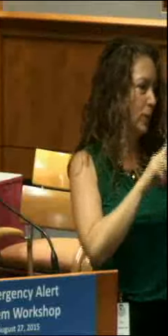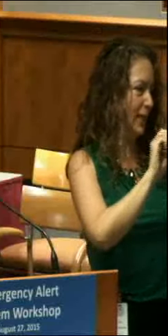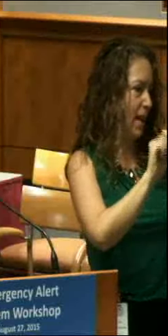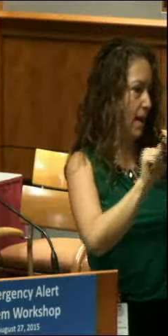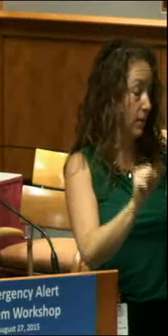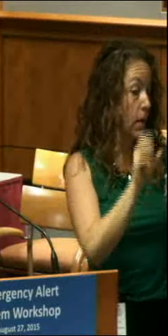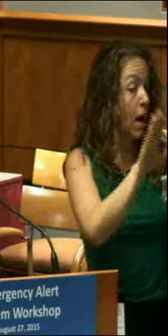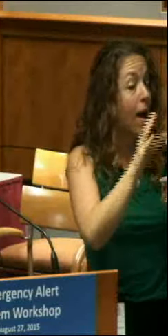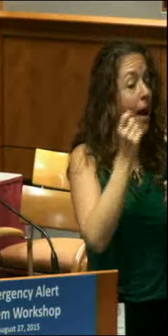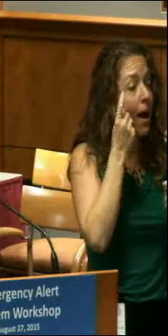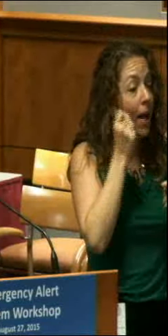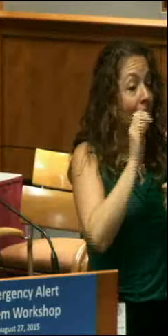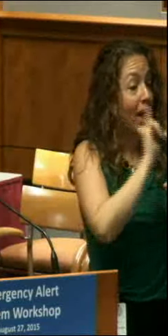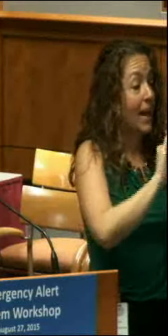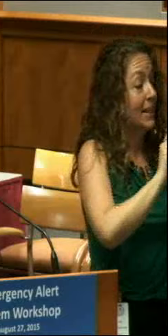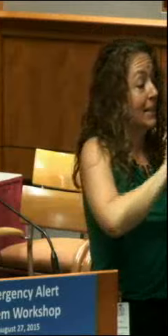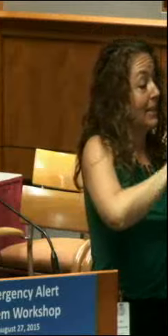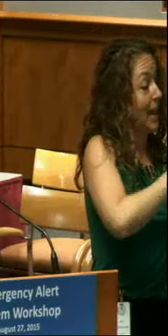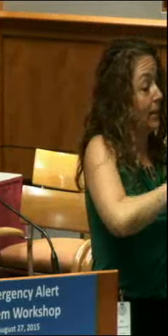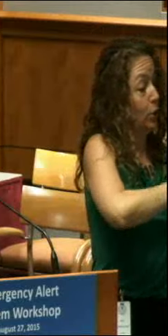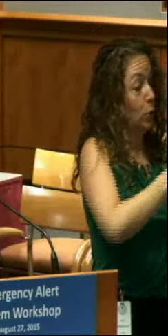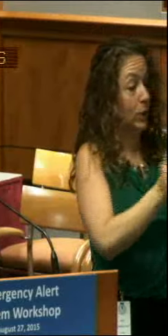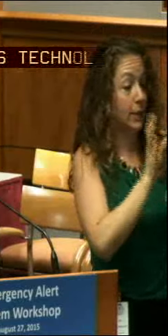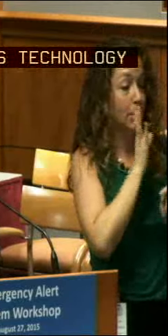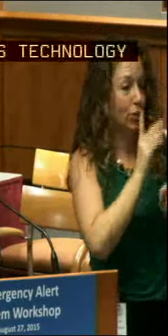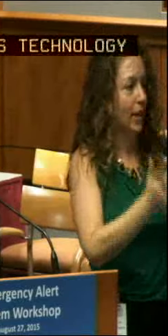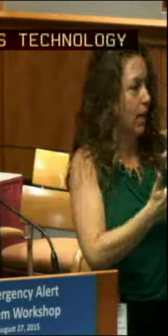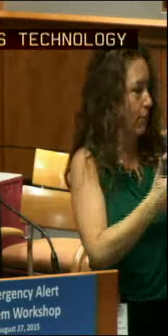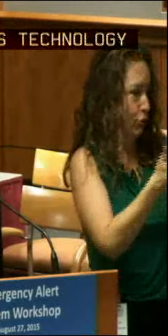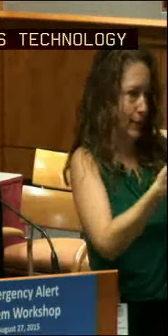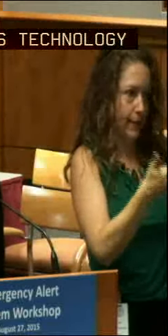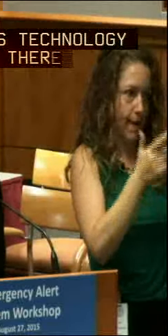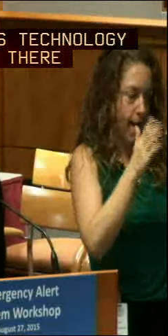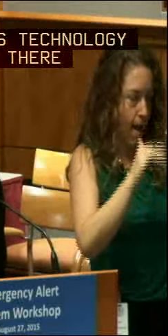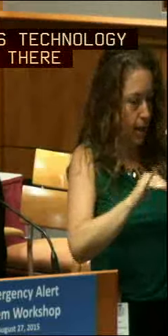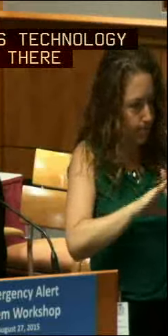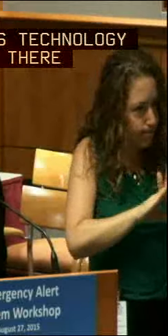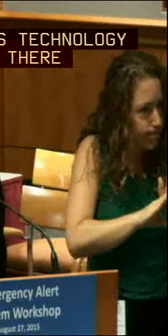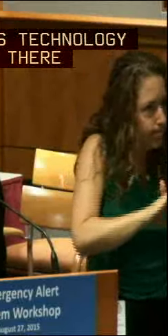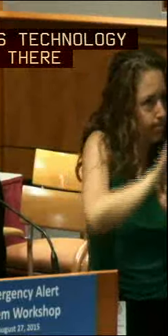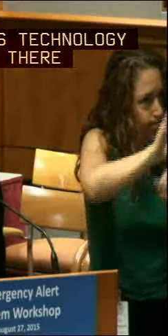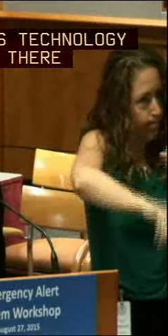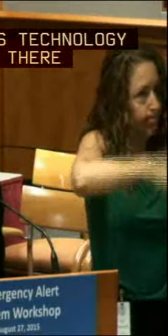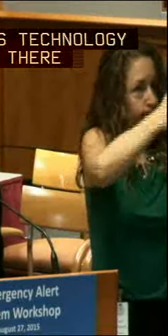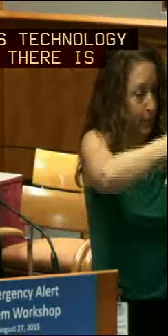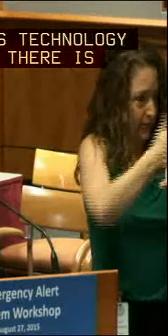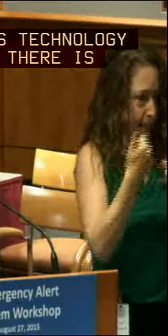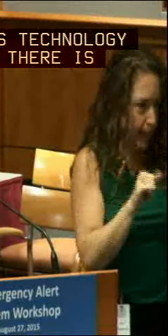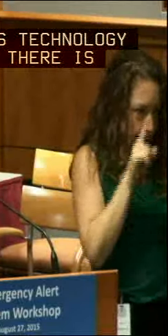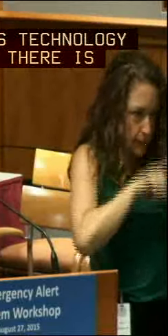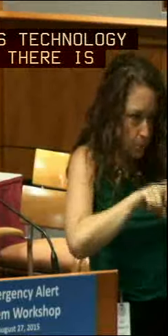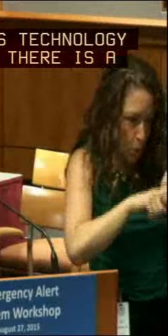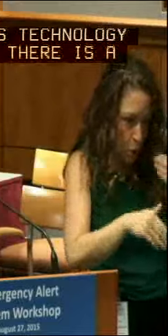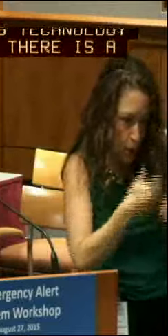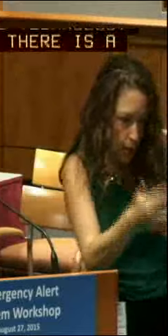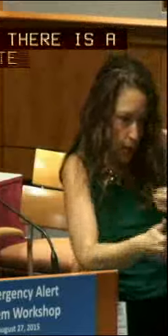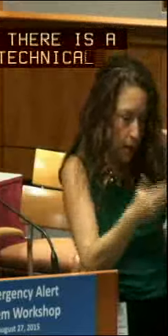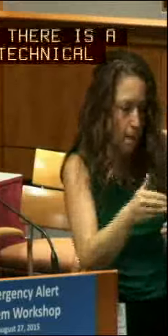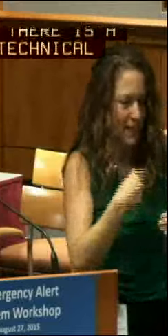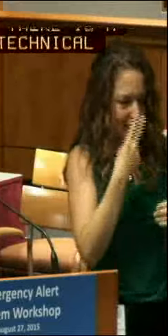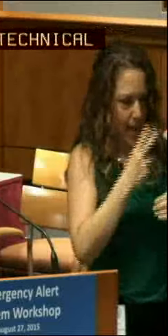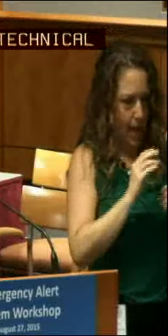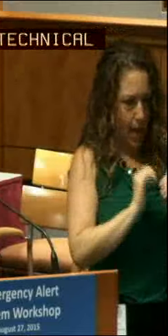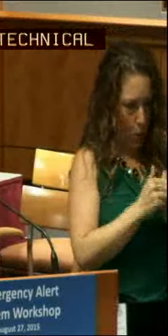maturing and that there is a need to explore the technical feasibility of improving the synchronicity of